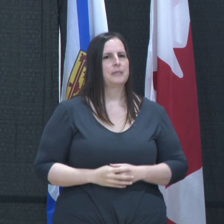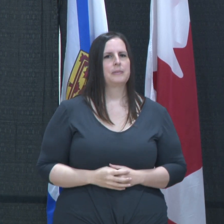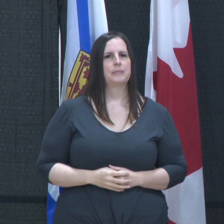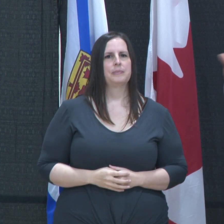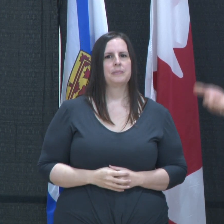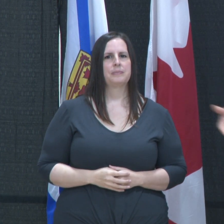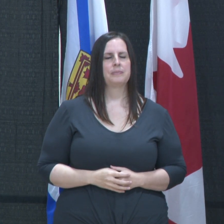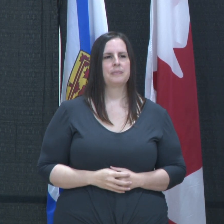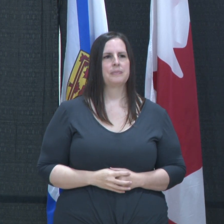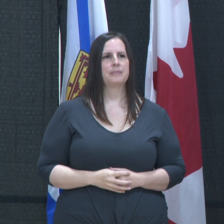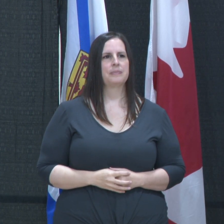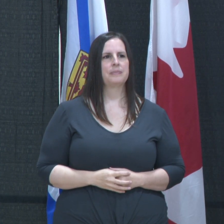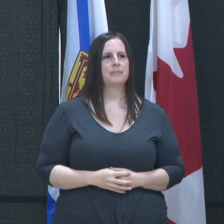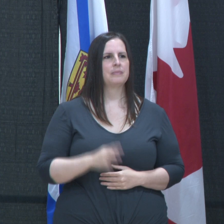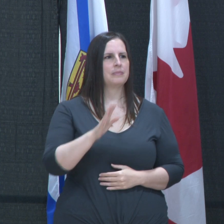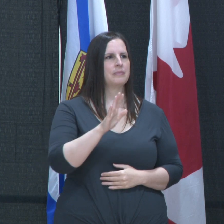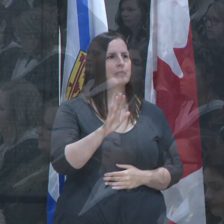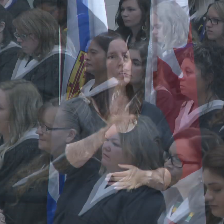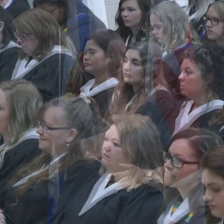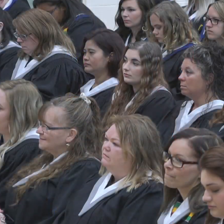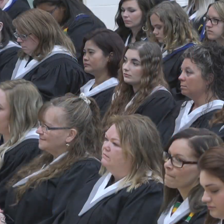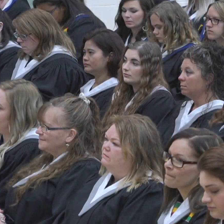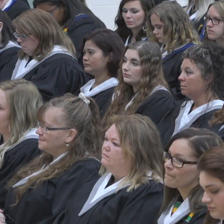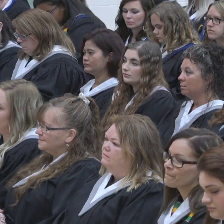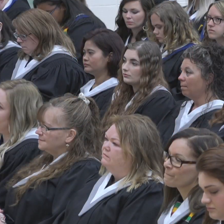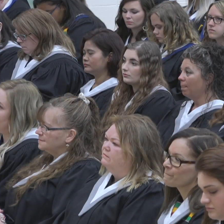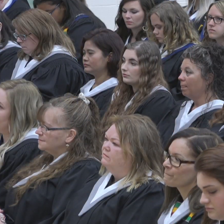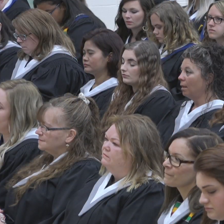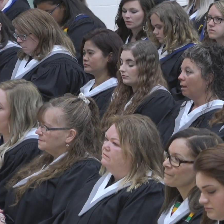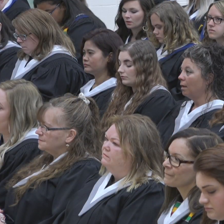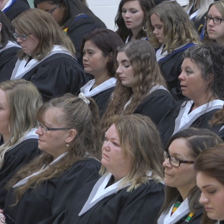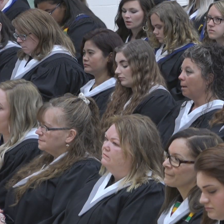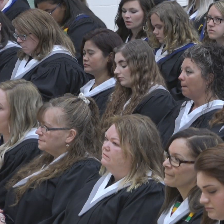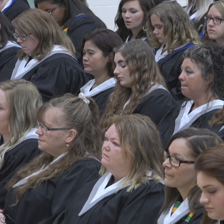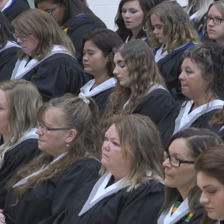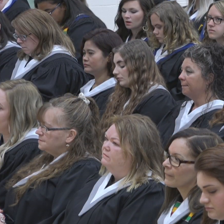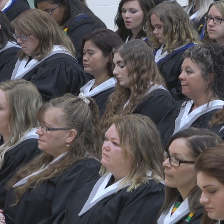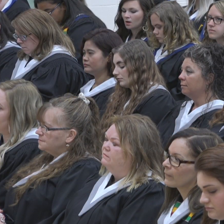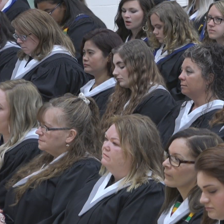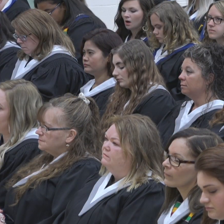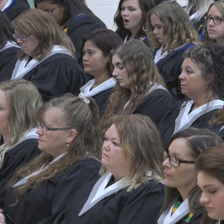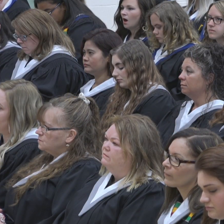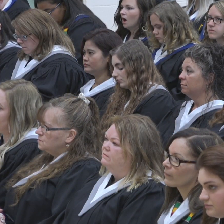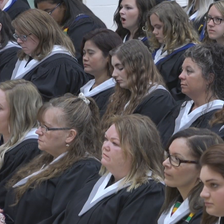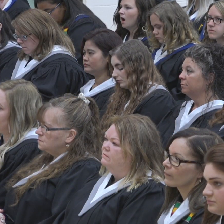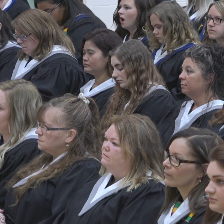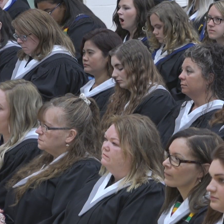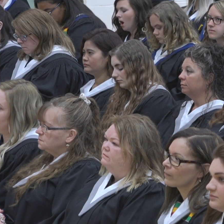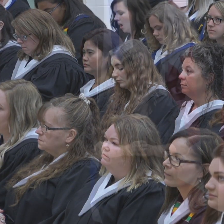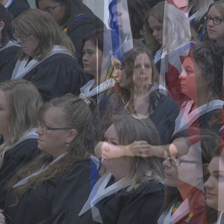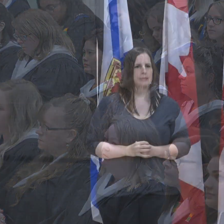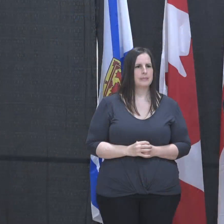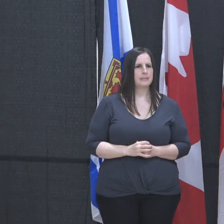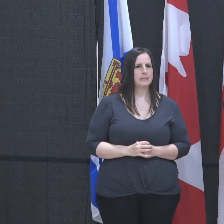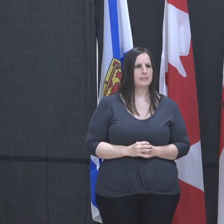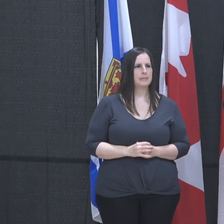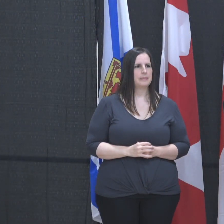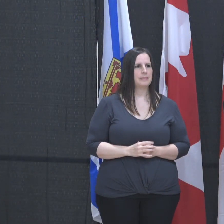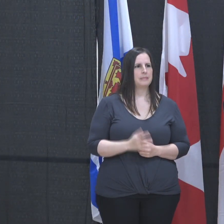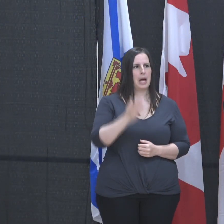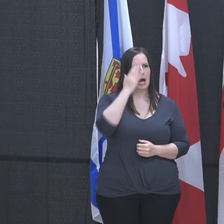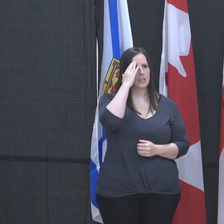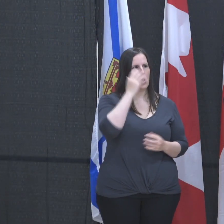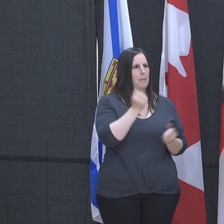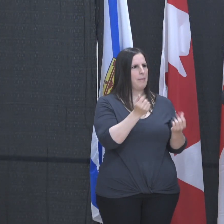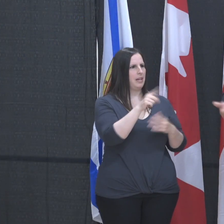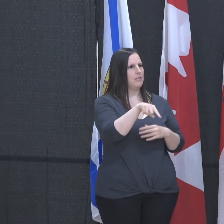The fields that you're graduating in are so needed in our community, and I know that there will be a bright future for many